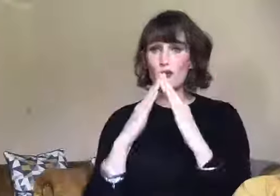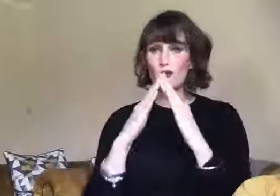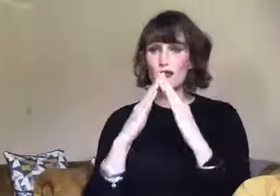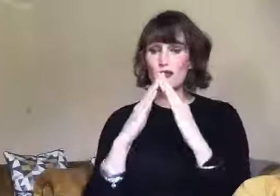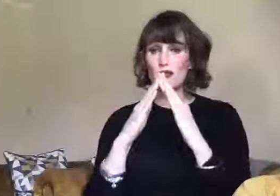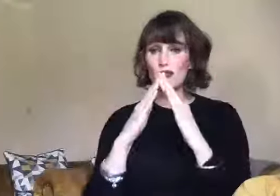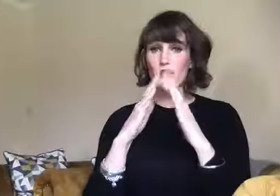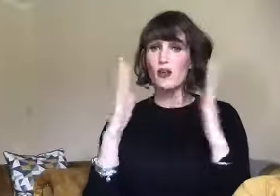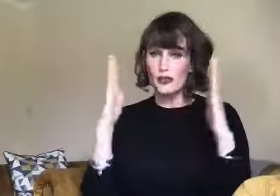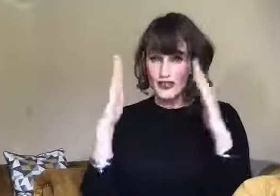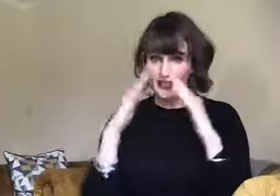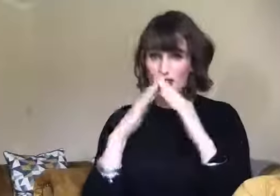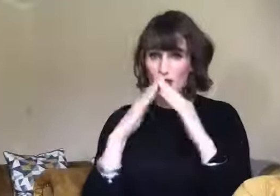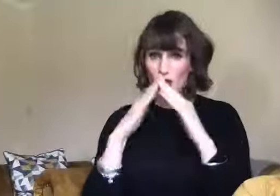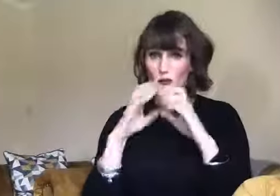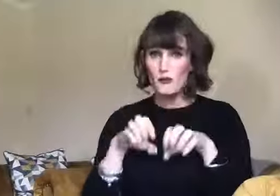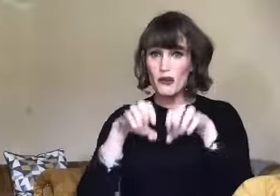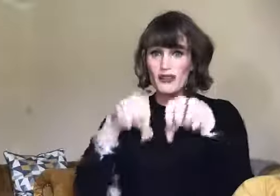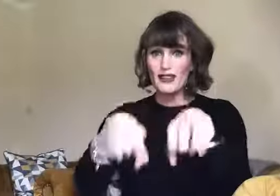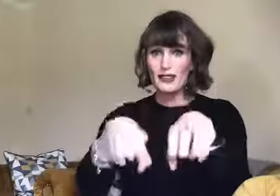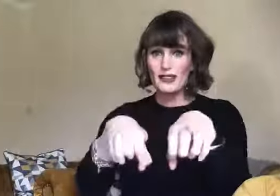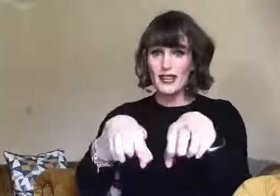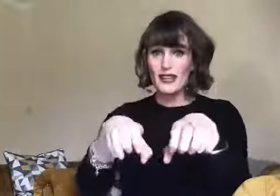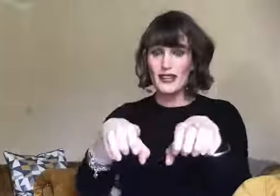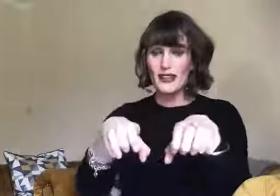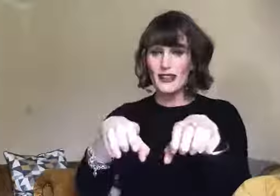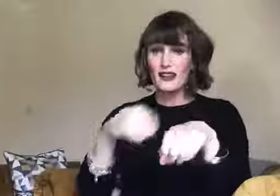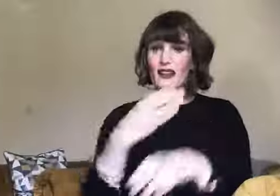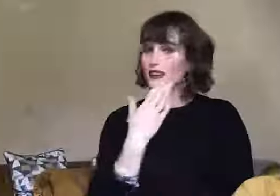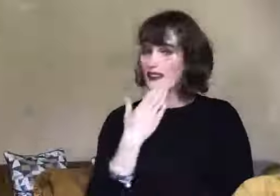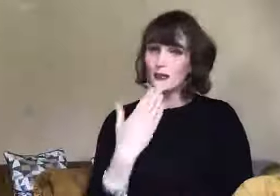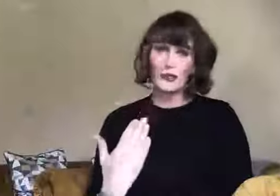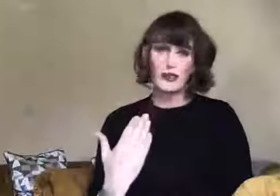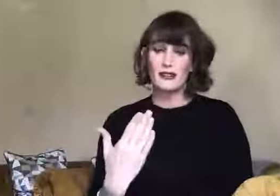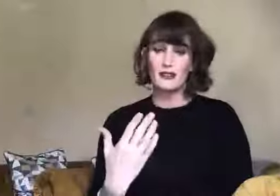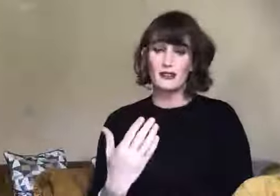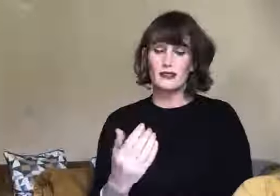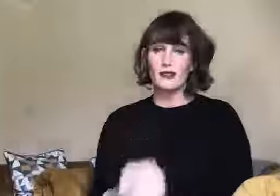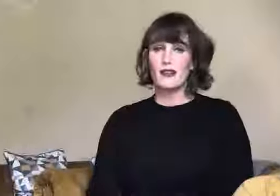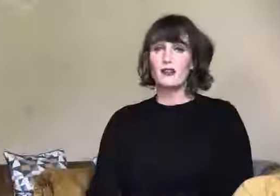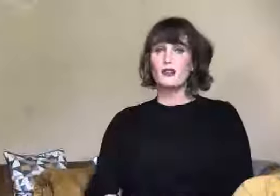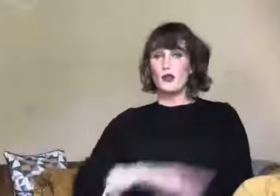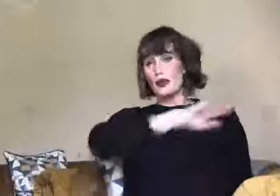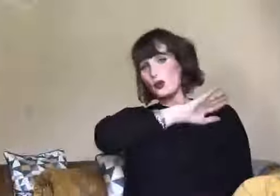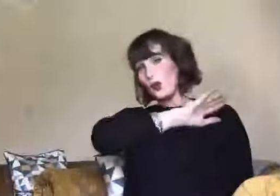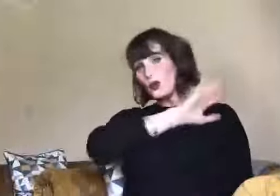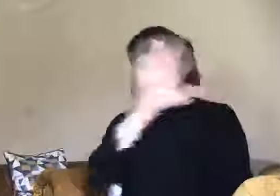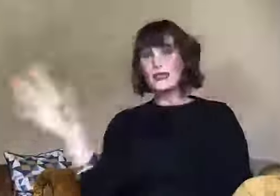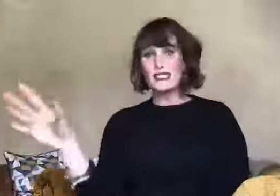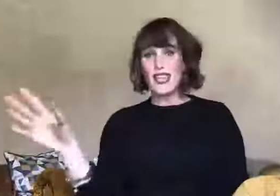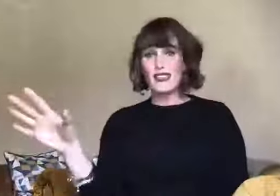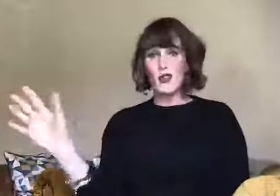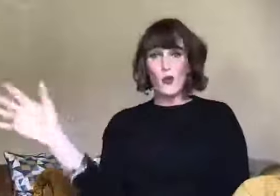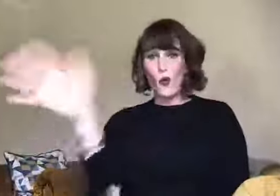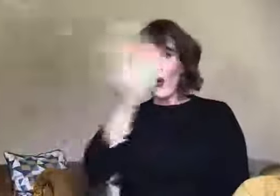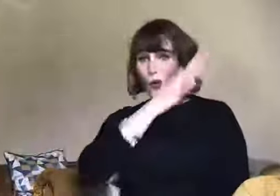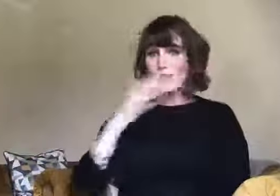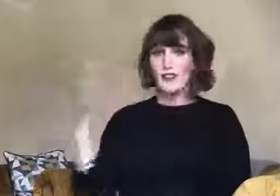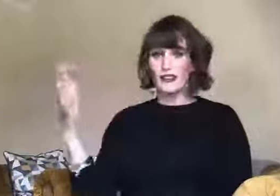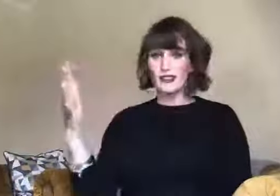home. Obviously, this is home, that's stay, and that's please. So if we could all do it together, all of